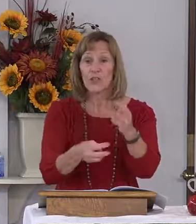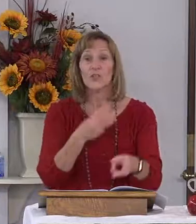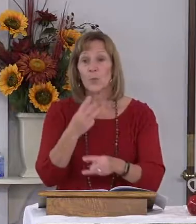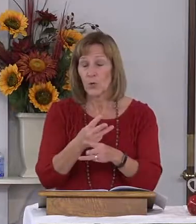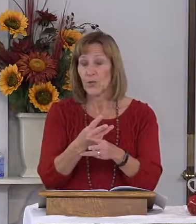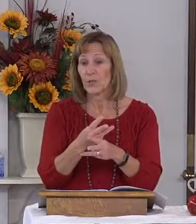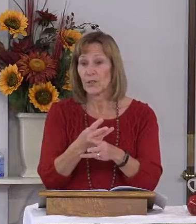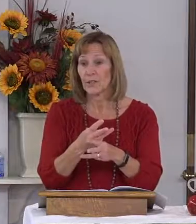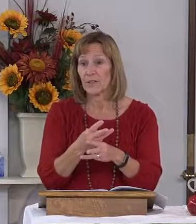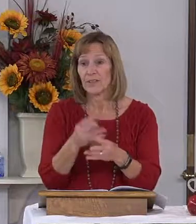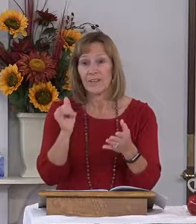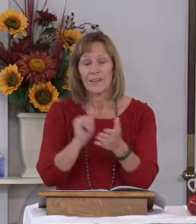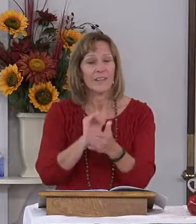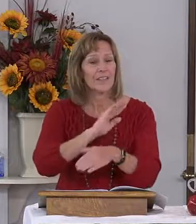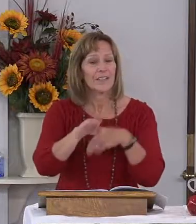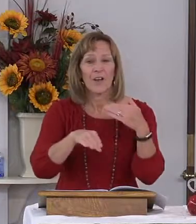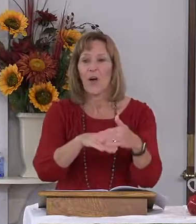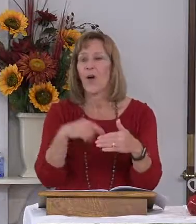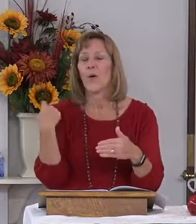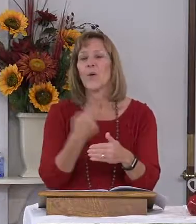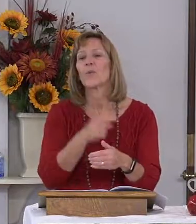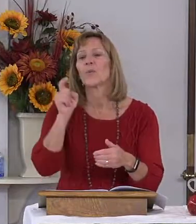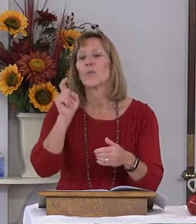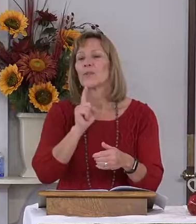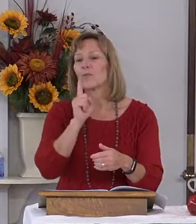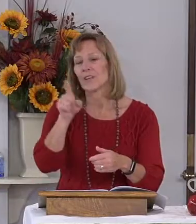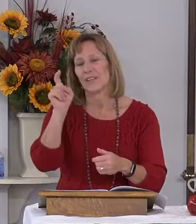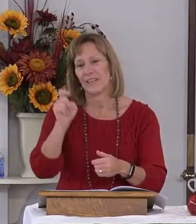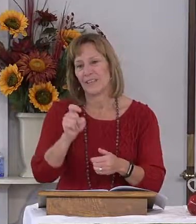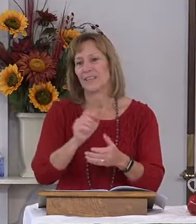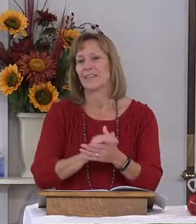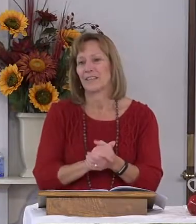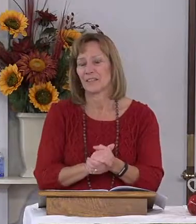world, that's all we really need.